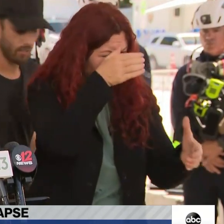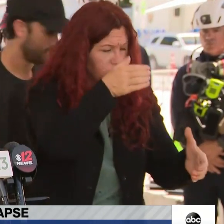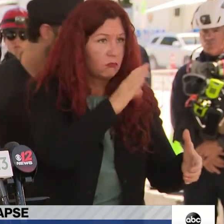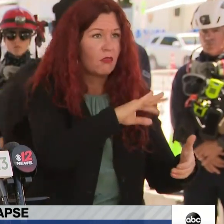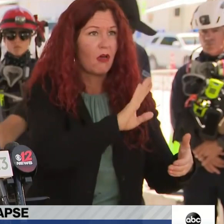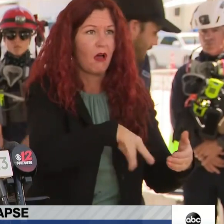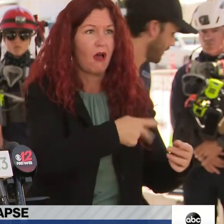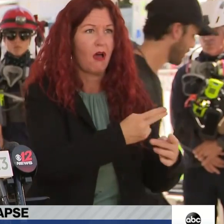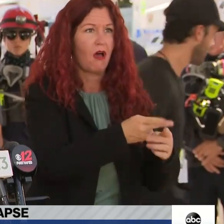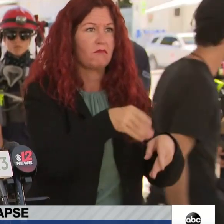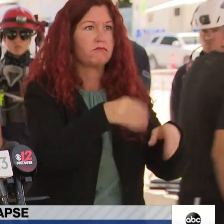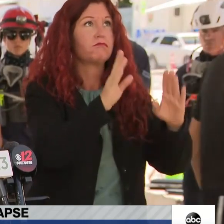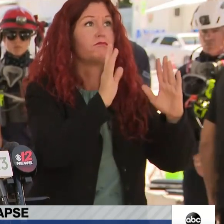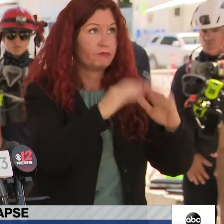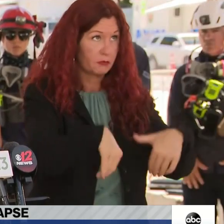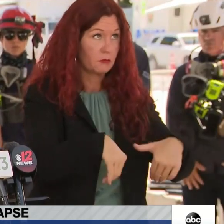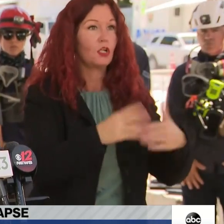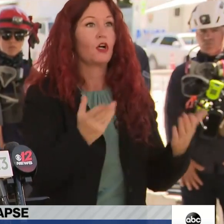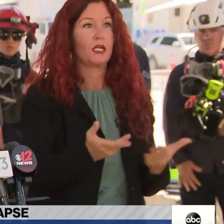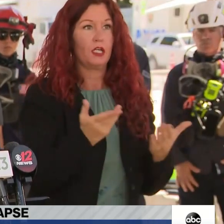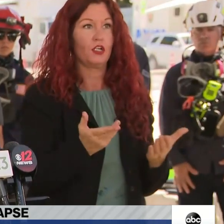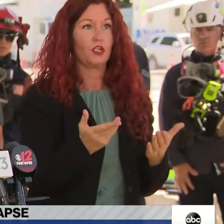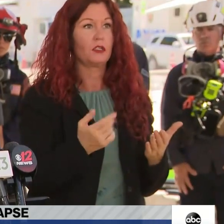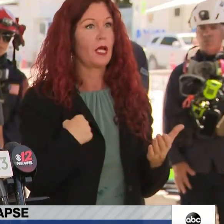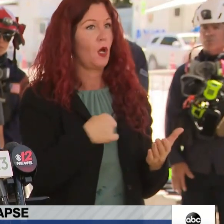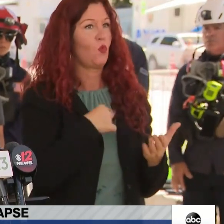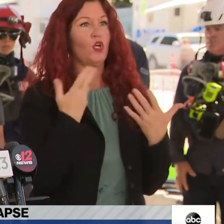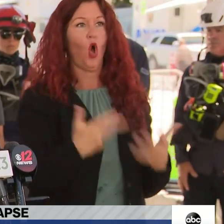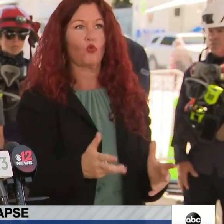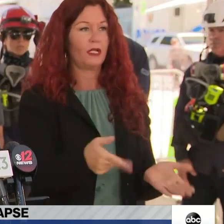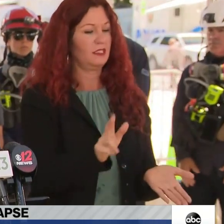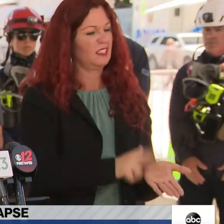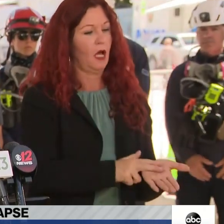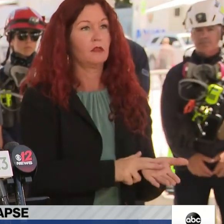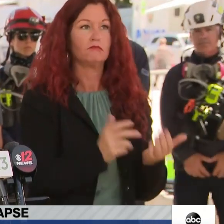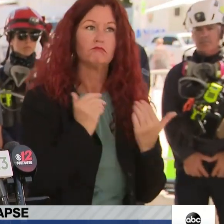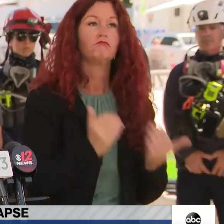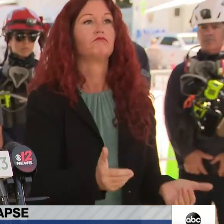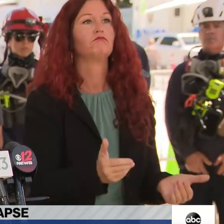and the contract has been signed for the demolition to begin.